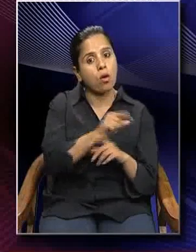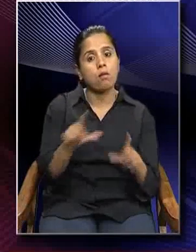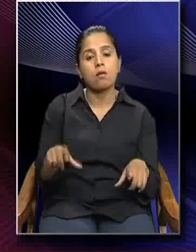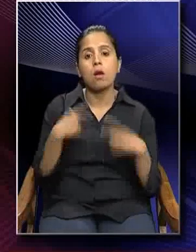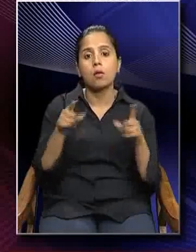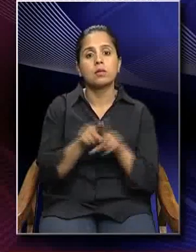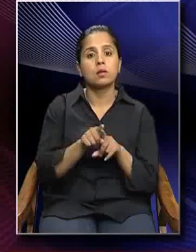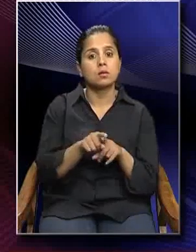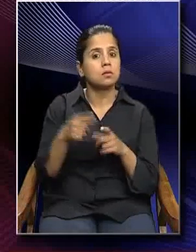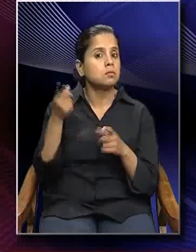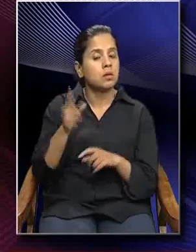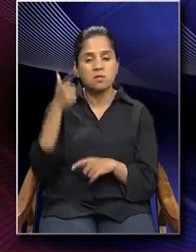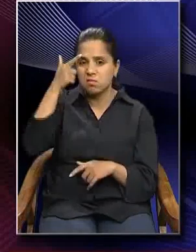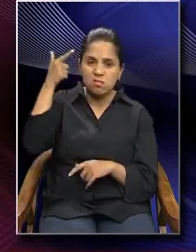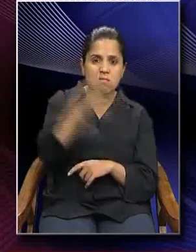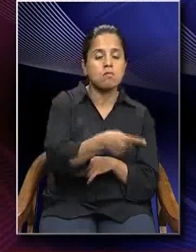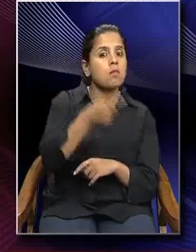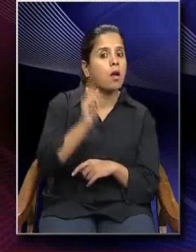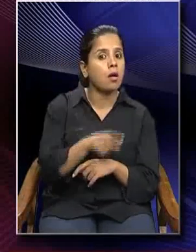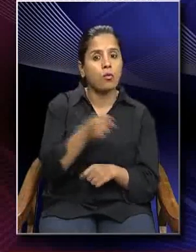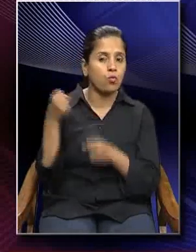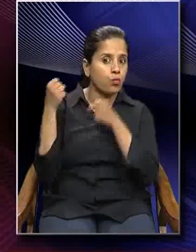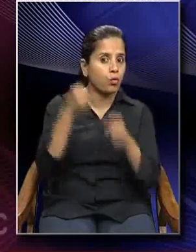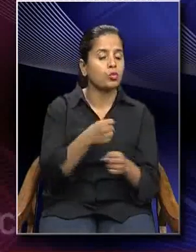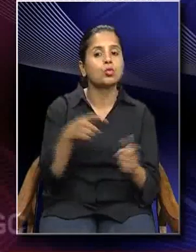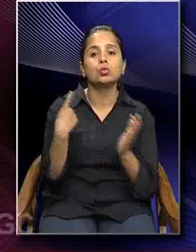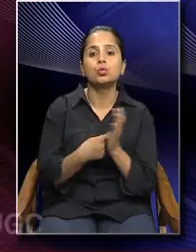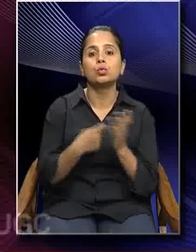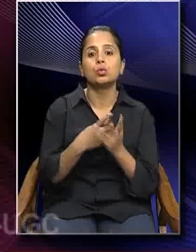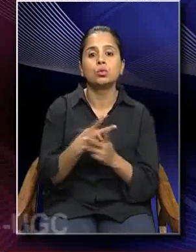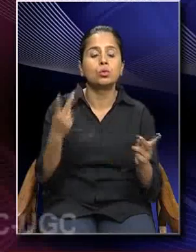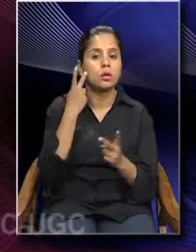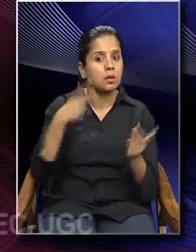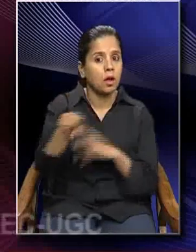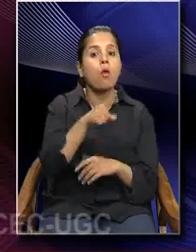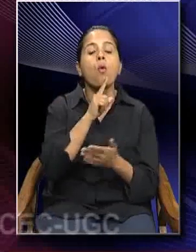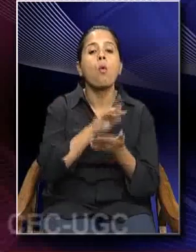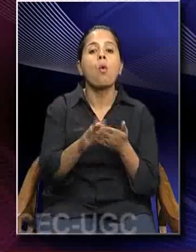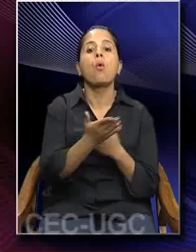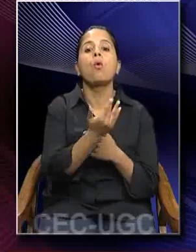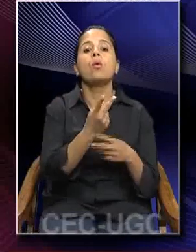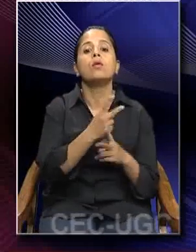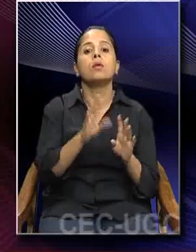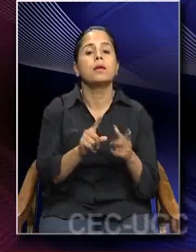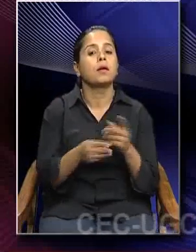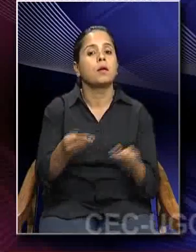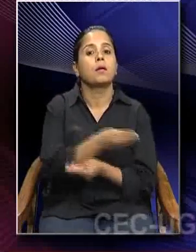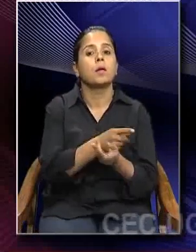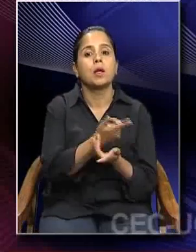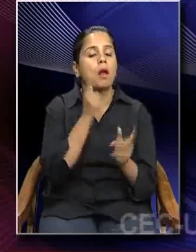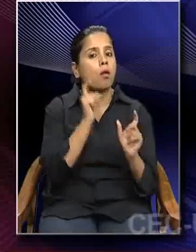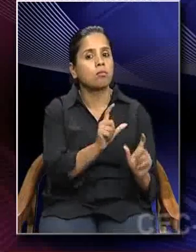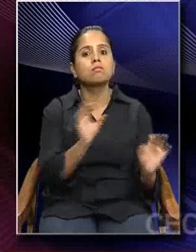living hell by enforcing norms of chastity with no economic